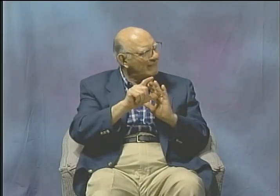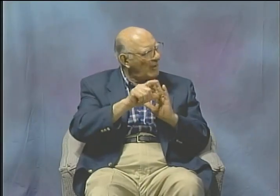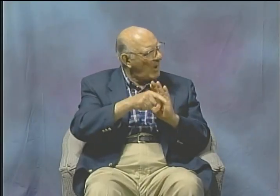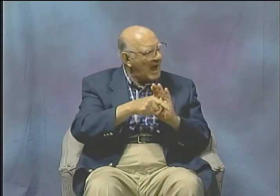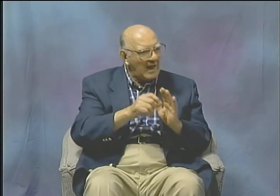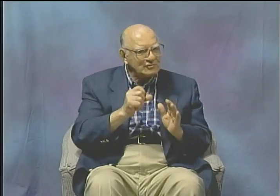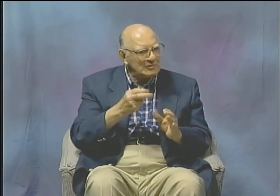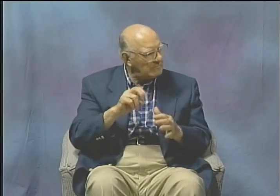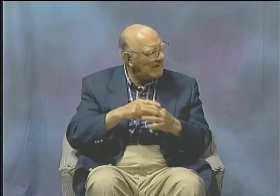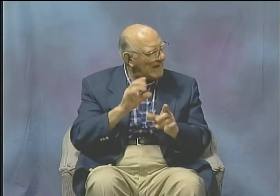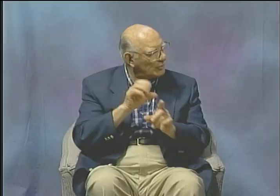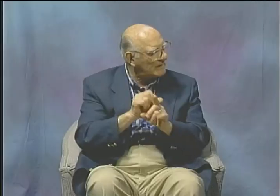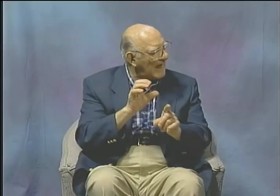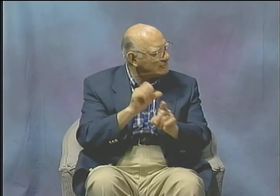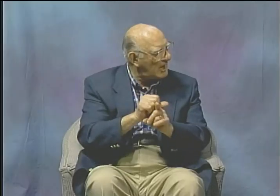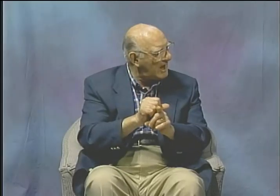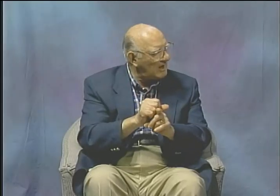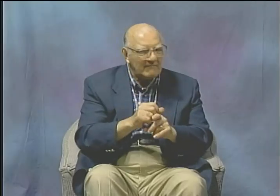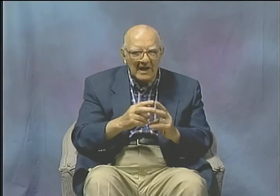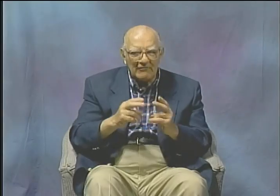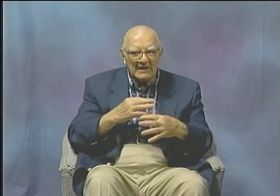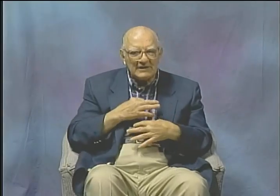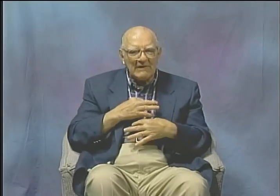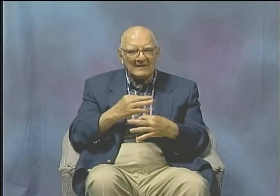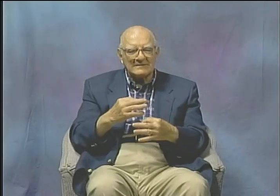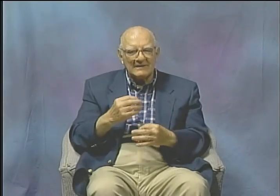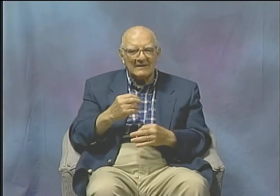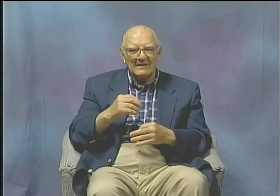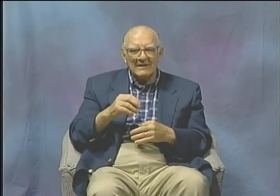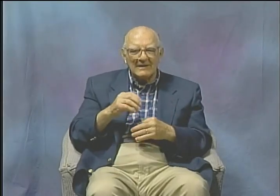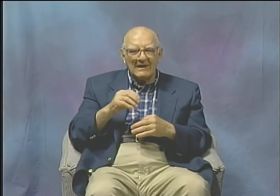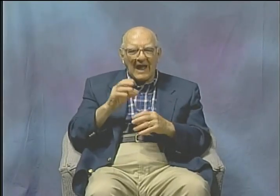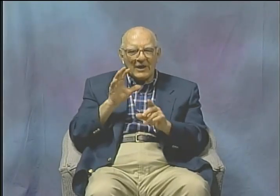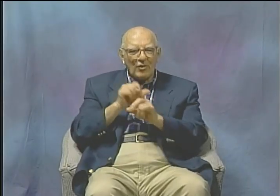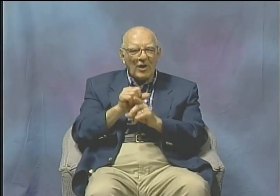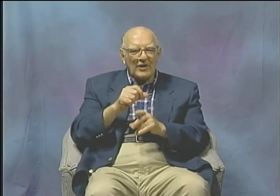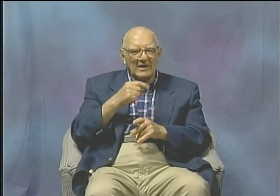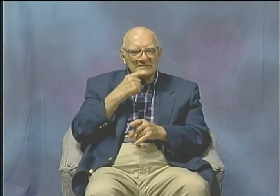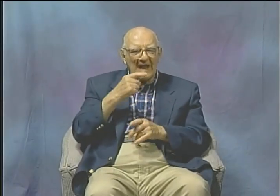a while, she began to catch on. Very interesting. I caught her saying,